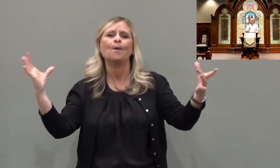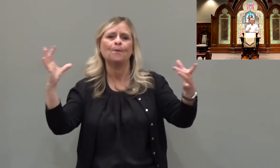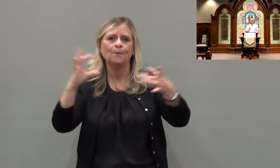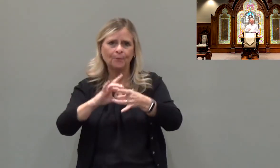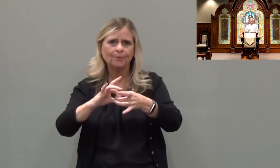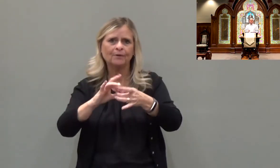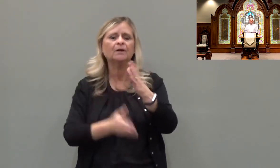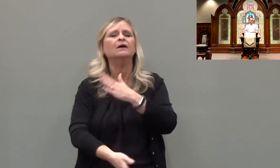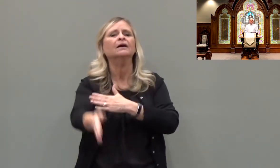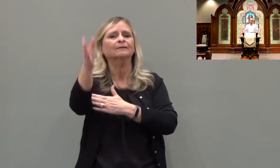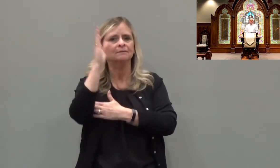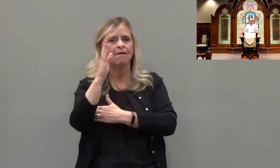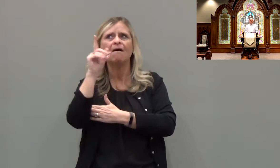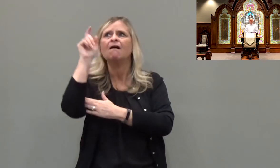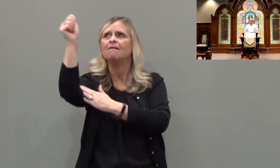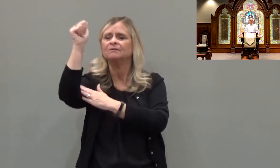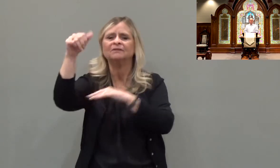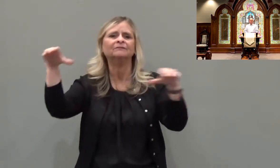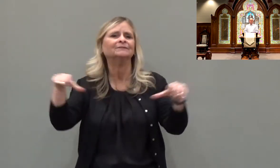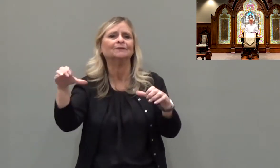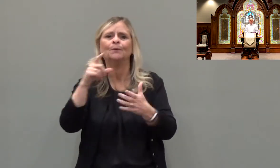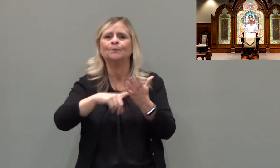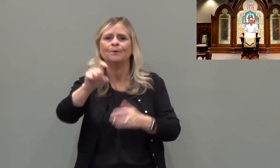done what is necessary